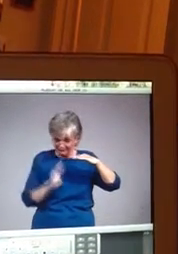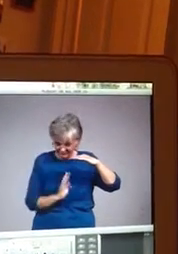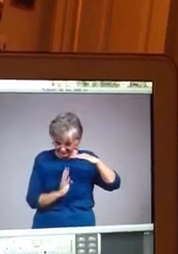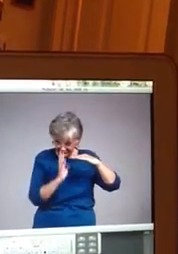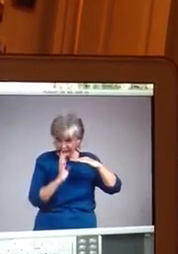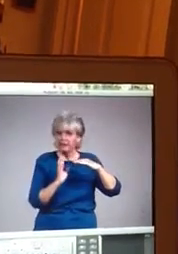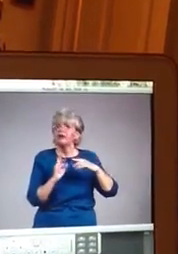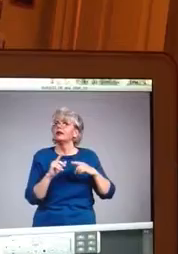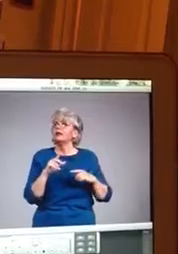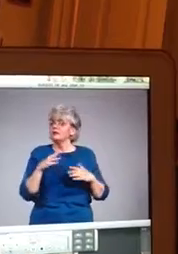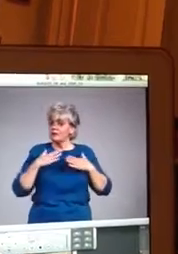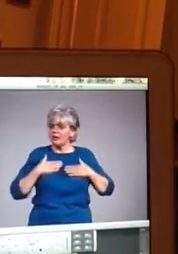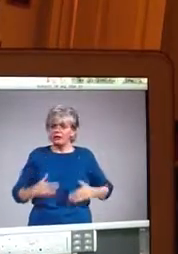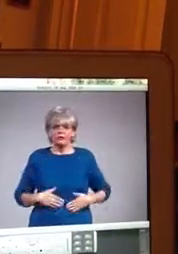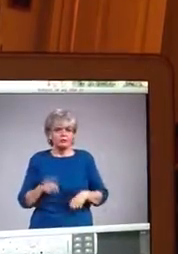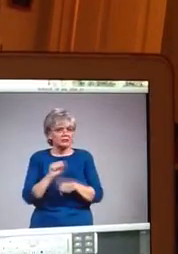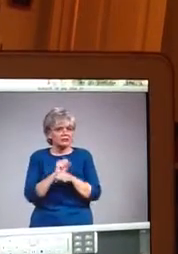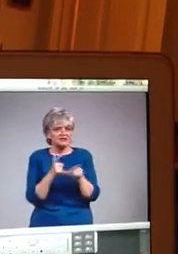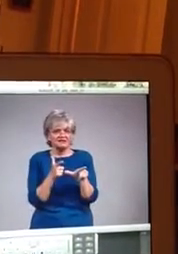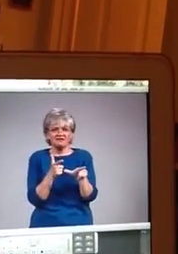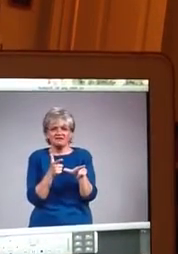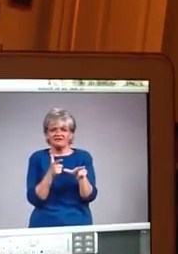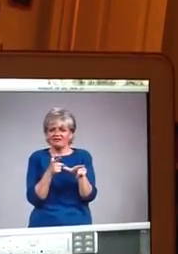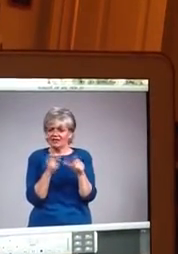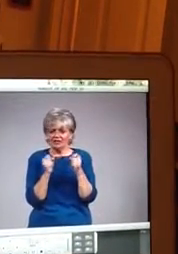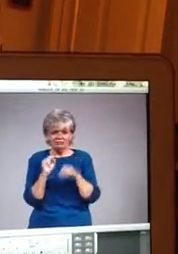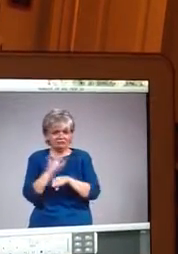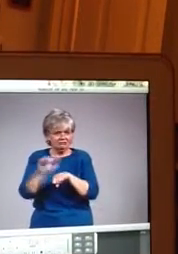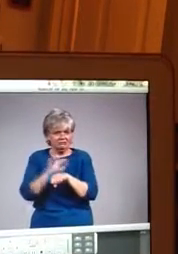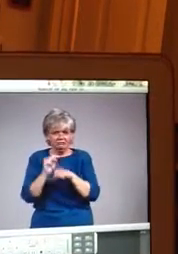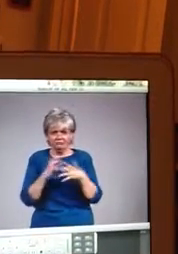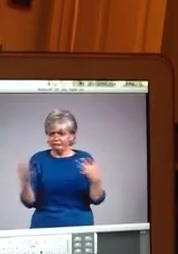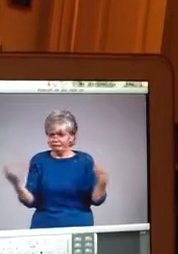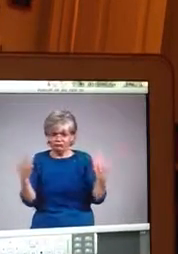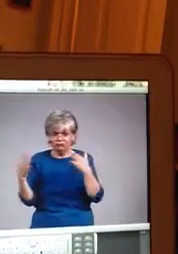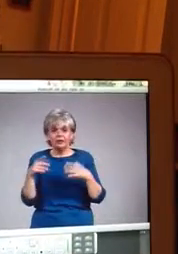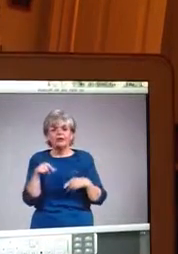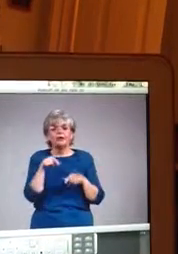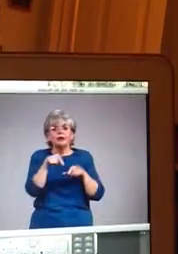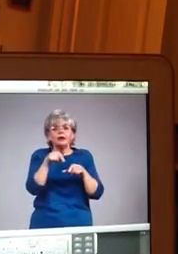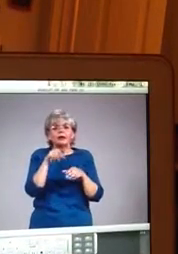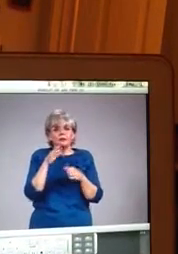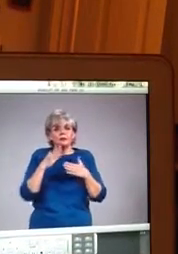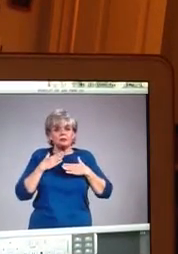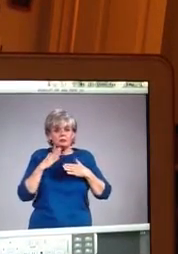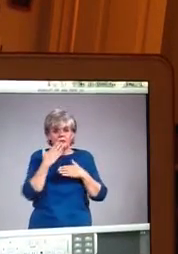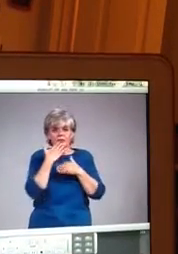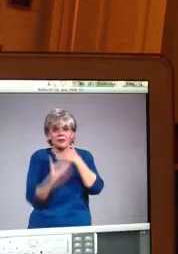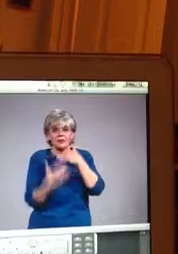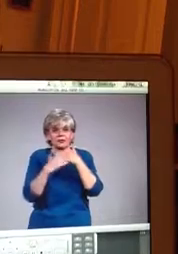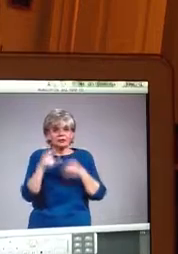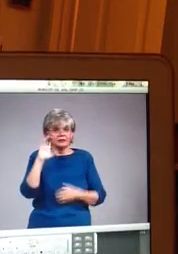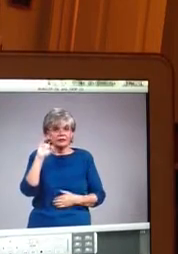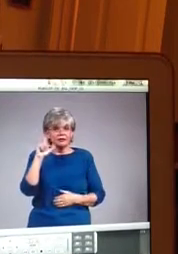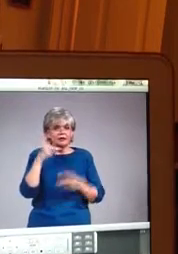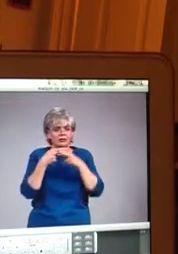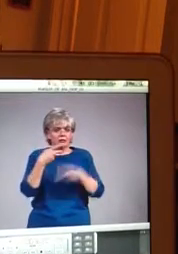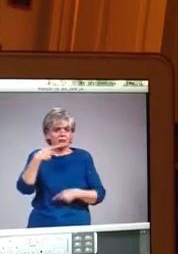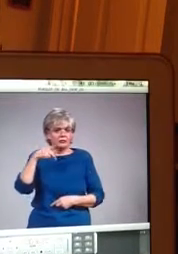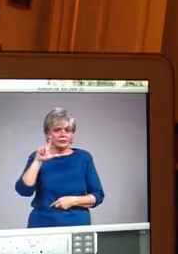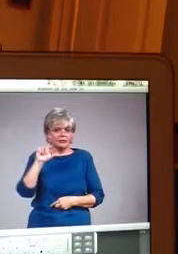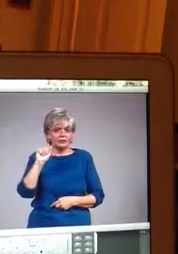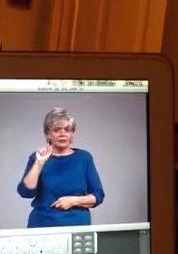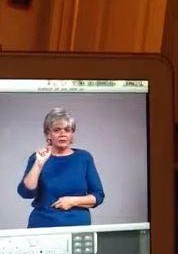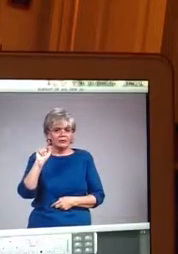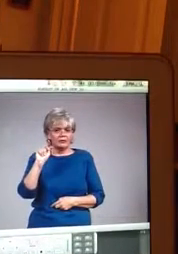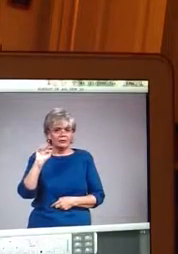So inside there are blood vessels. But your body is really fast at working and fixing that, right? So